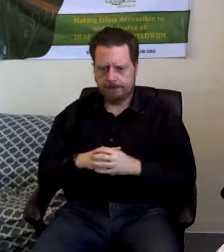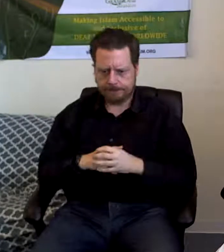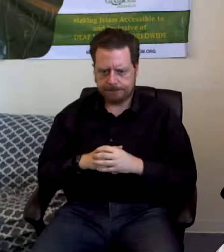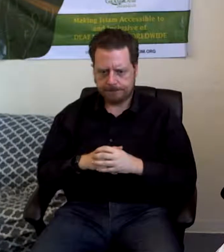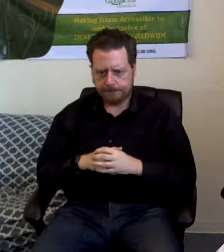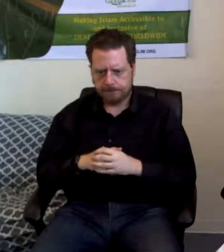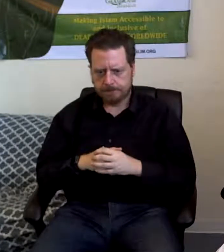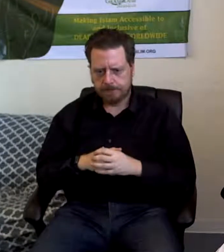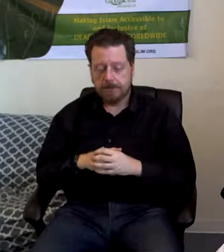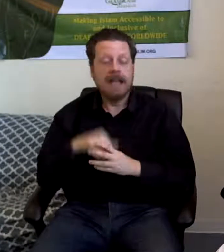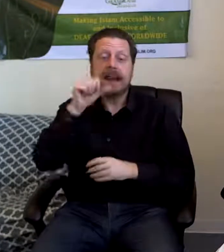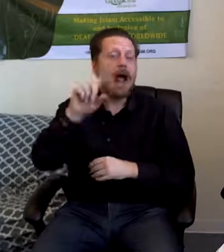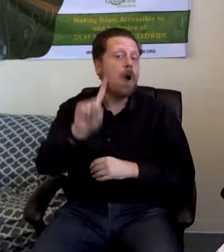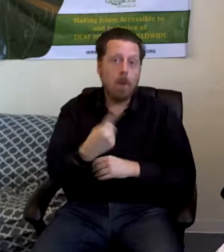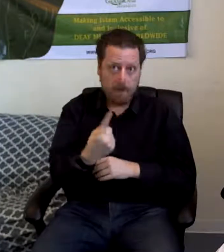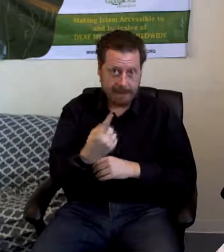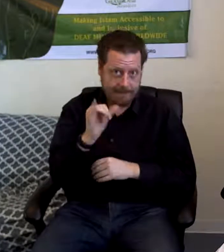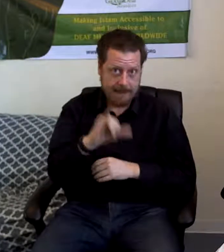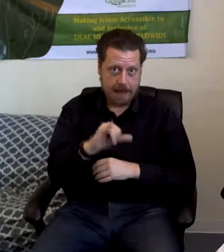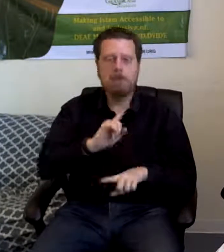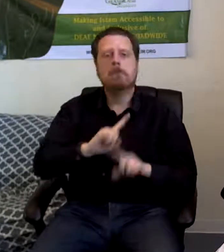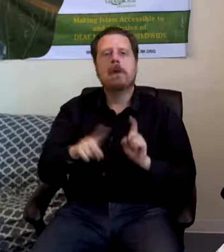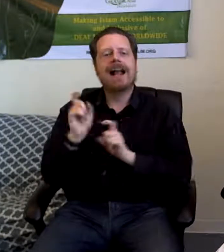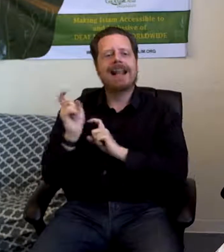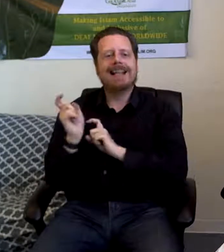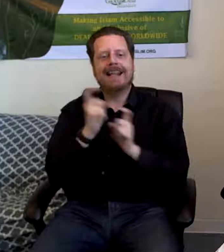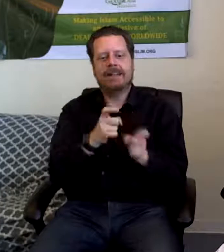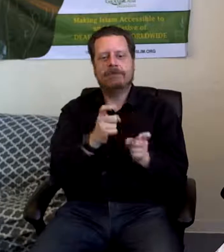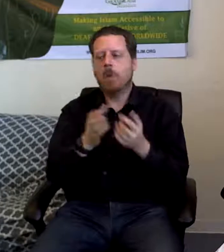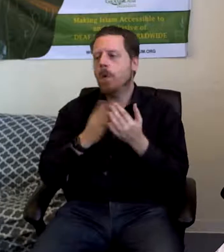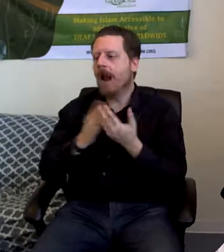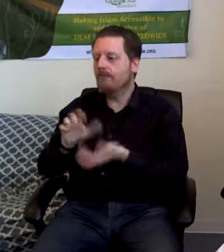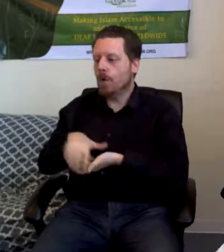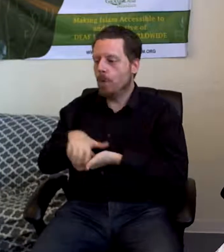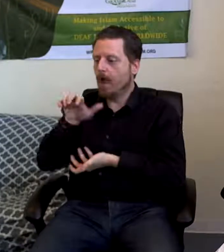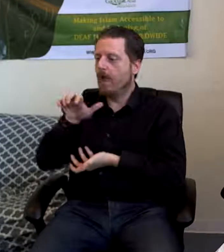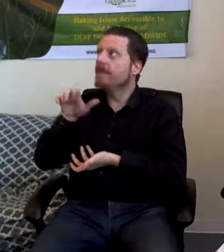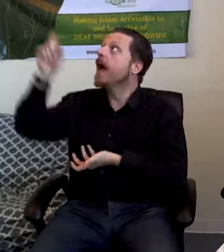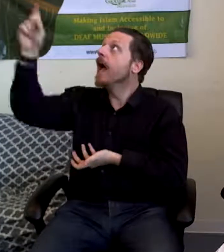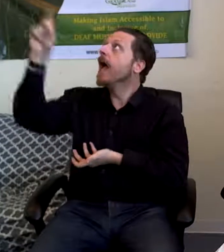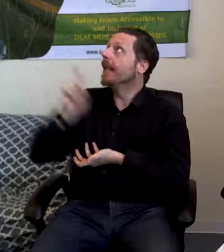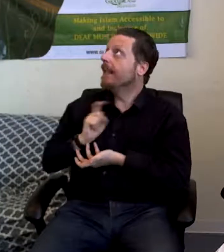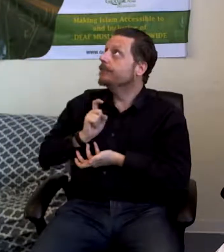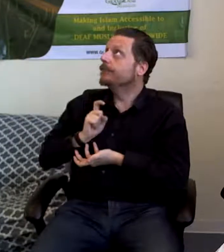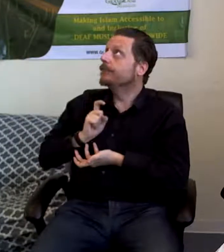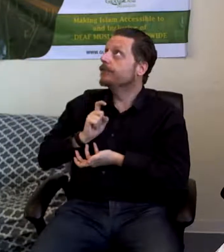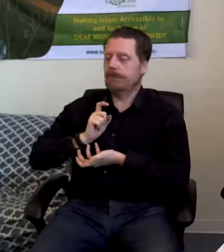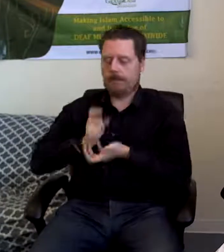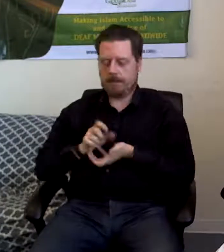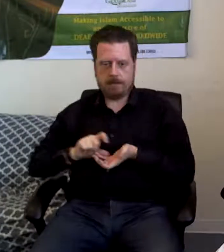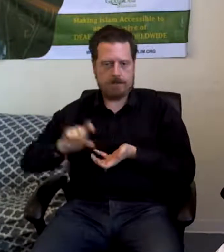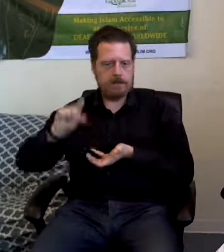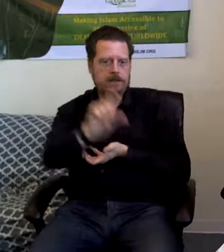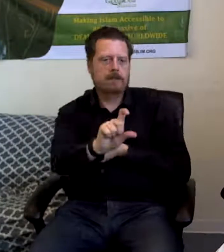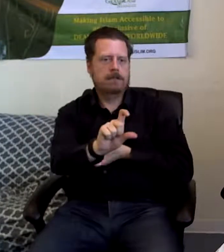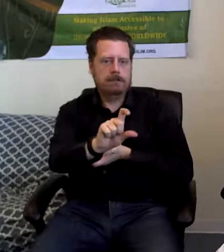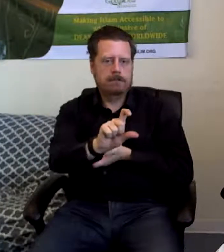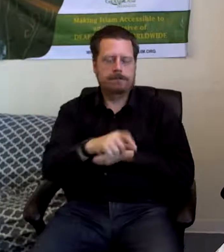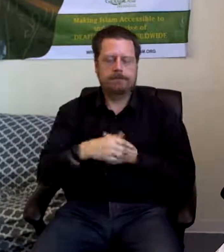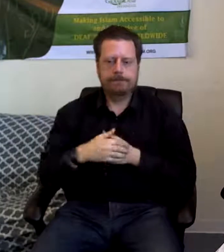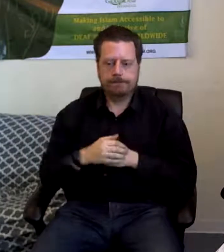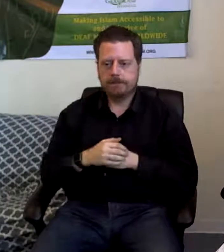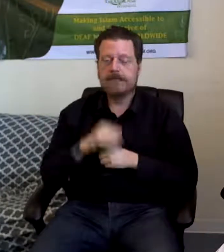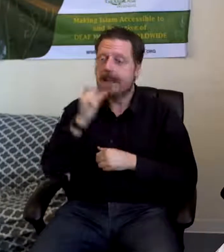only that, and give them from the wealth that Allah has given you. So I'm not